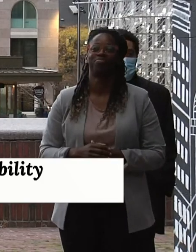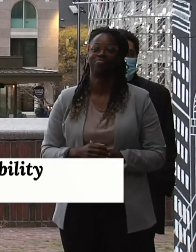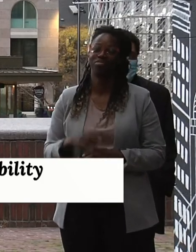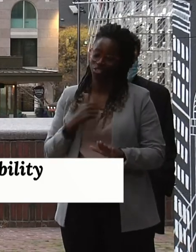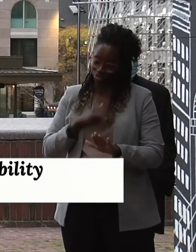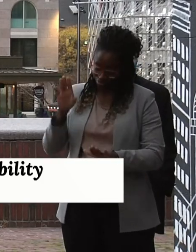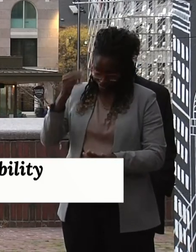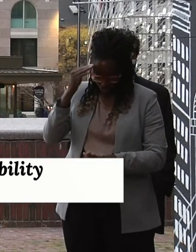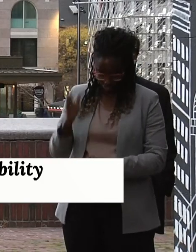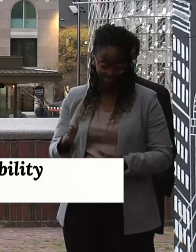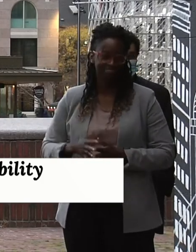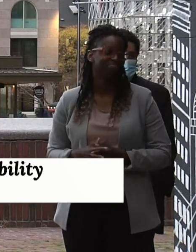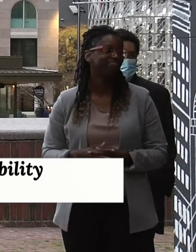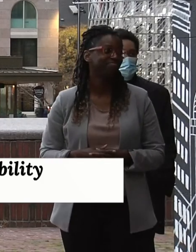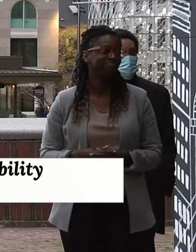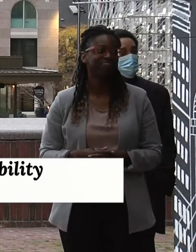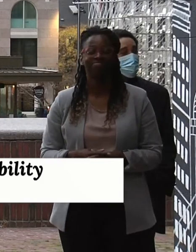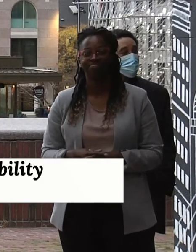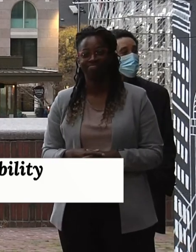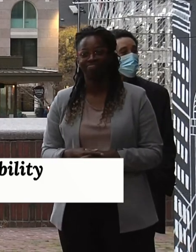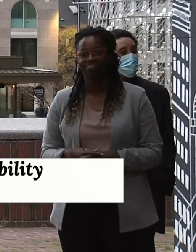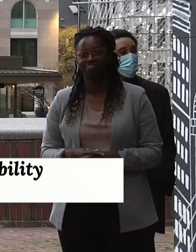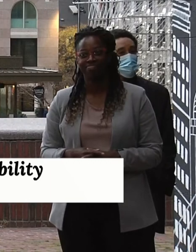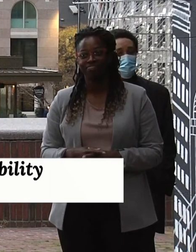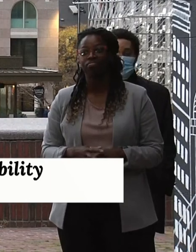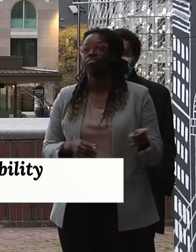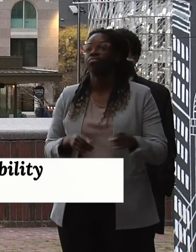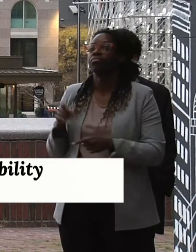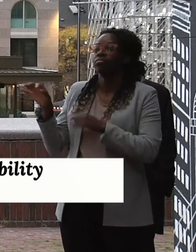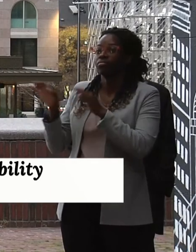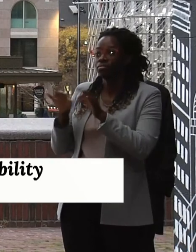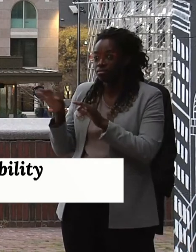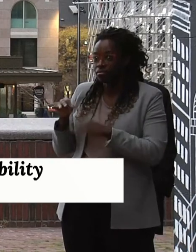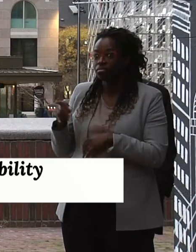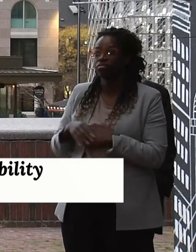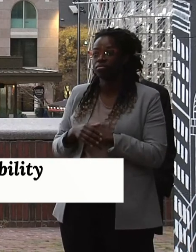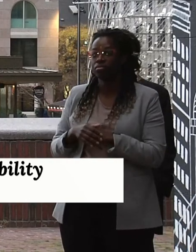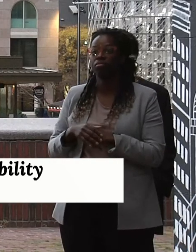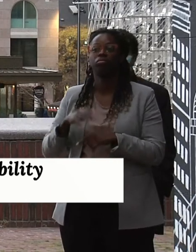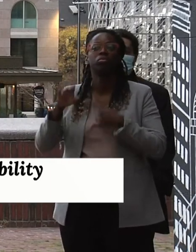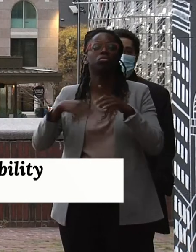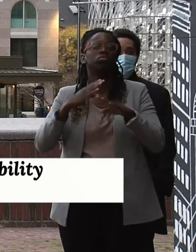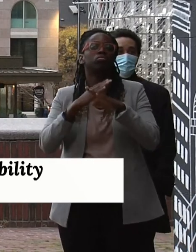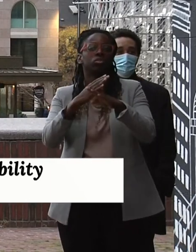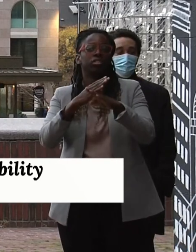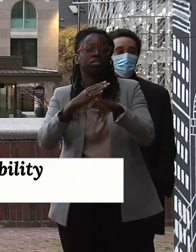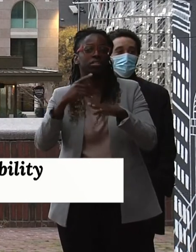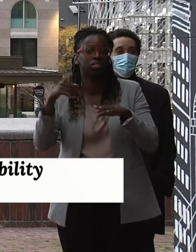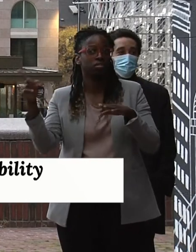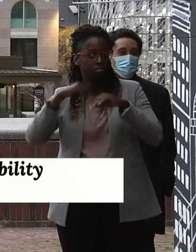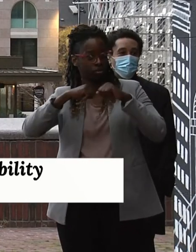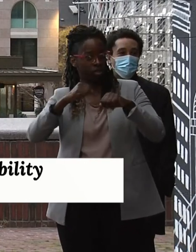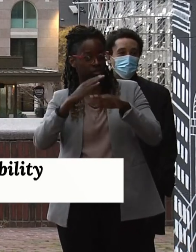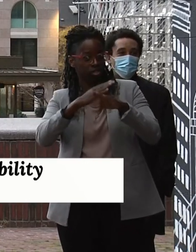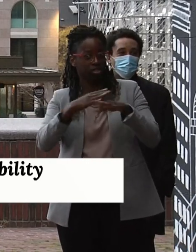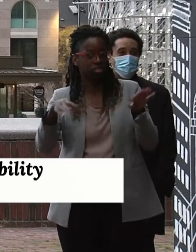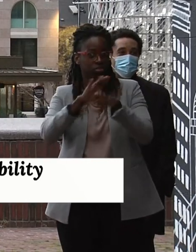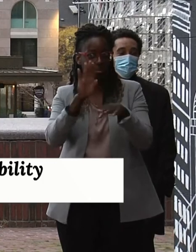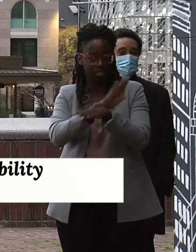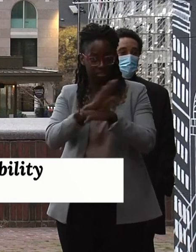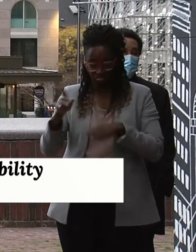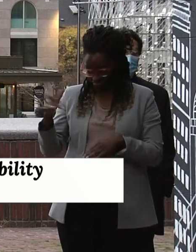to try to prevent any kind of shutdown. With these numbers rising so rapidly, do you see that might have to happen in Boston again? Well, the governor announced